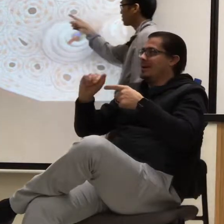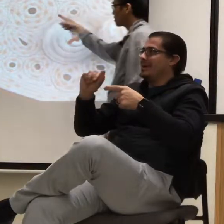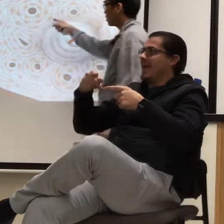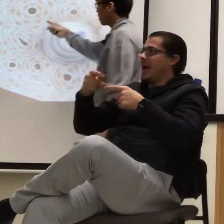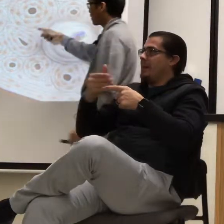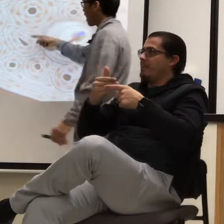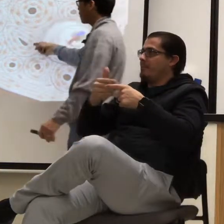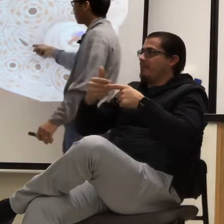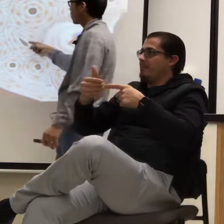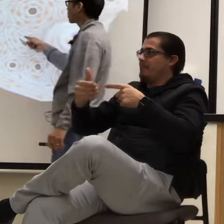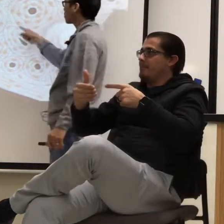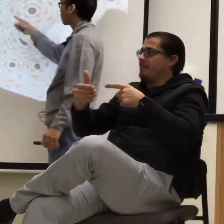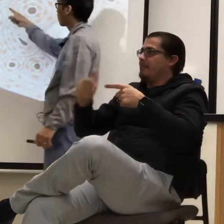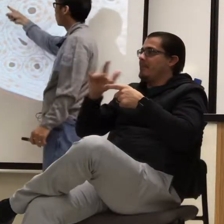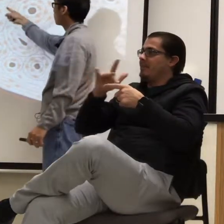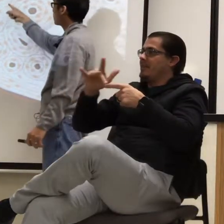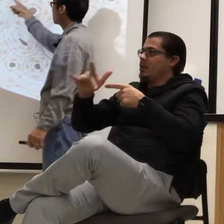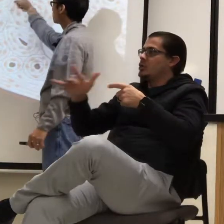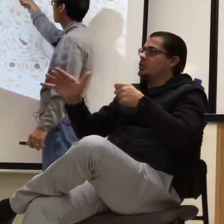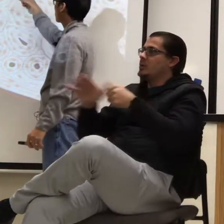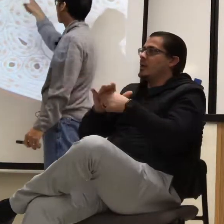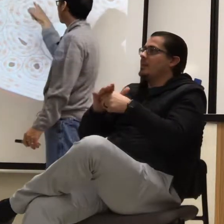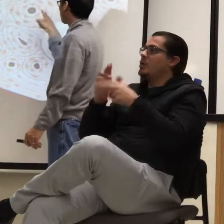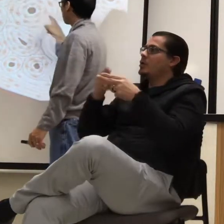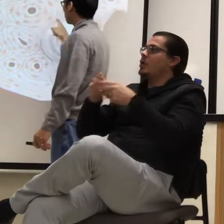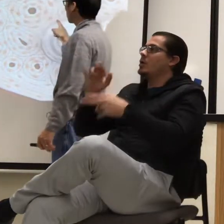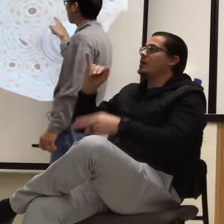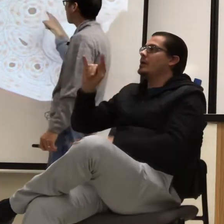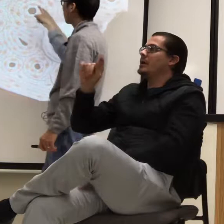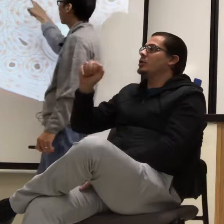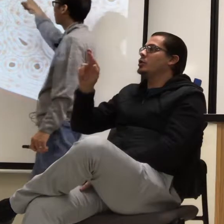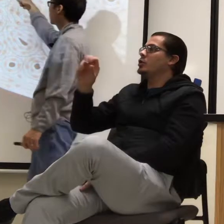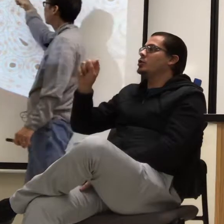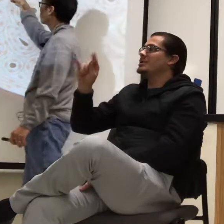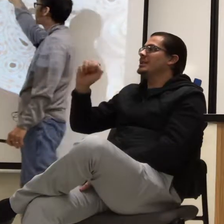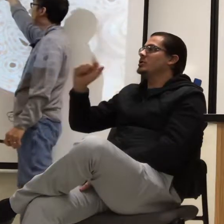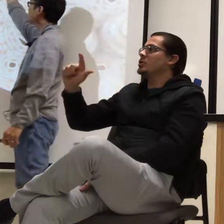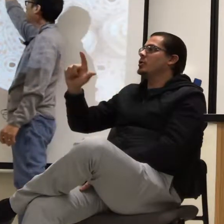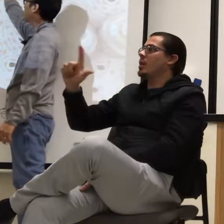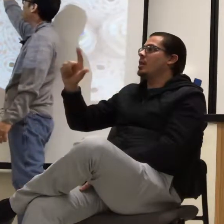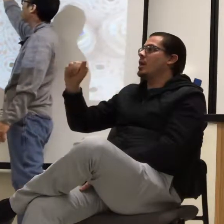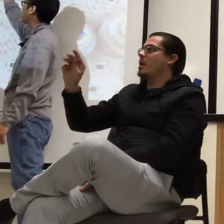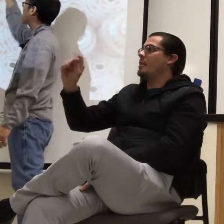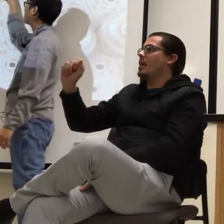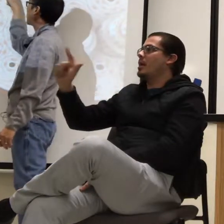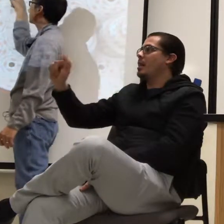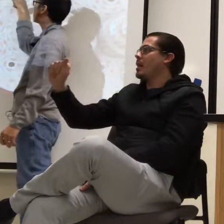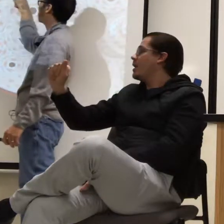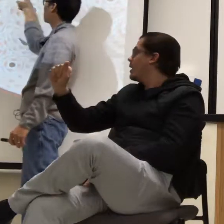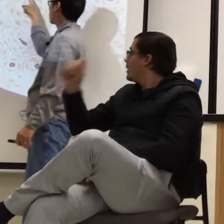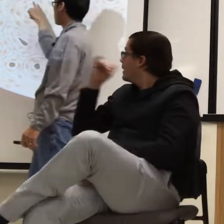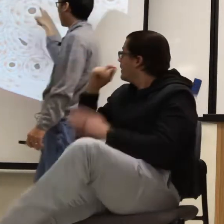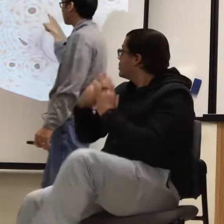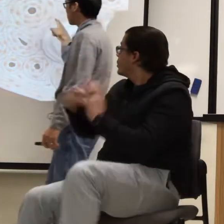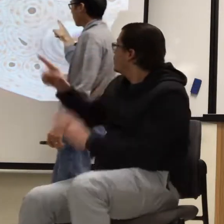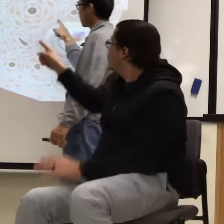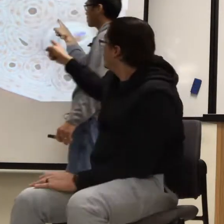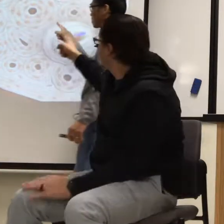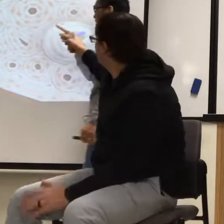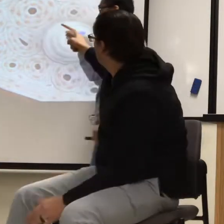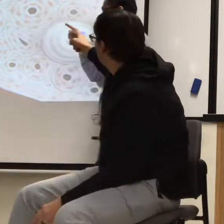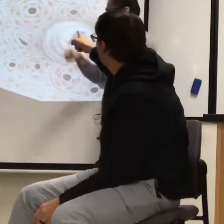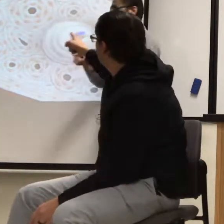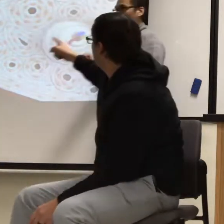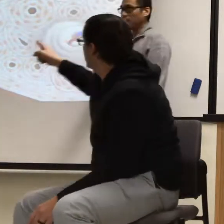osteons. The gap fillers are called interstitial lamella. Okay, so if I point to a space between